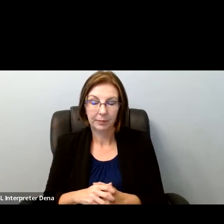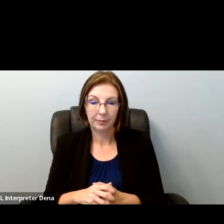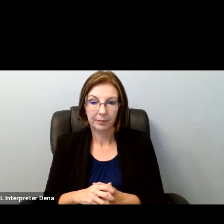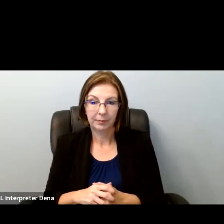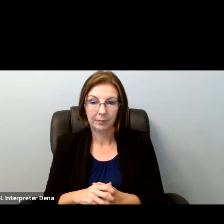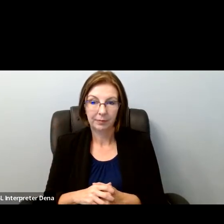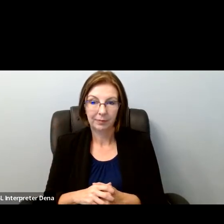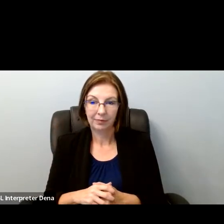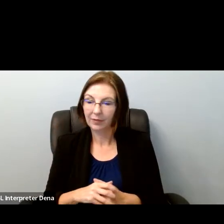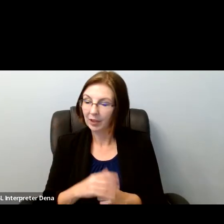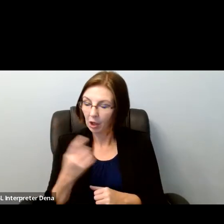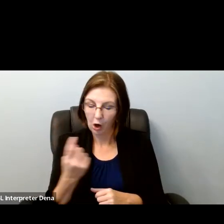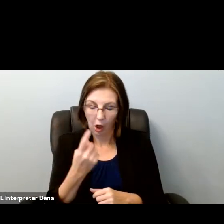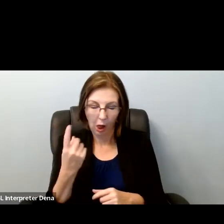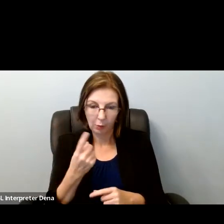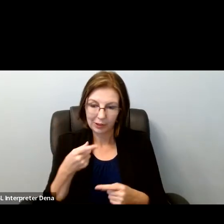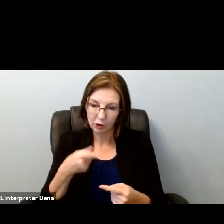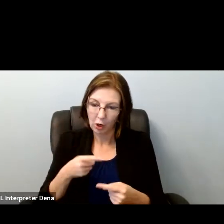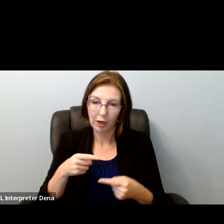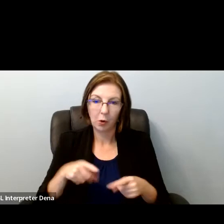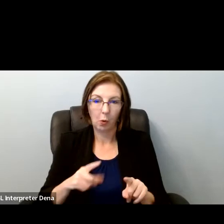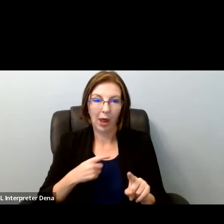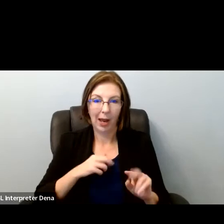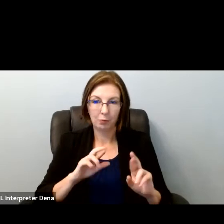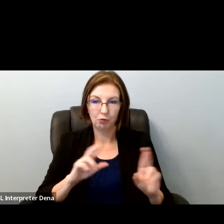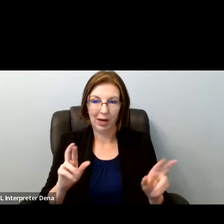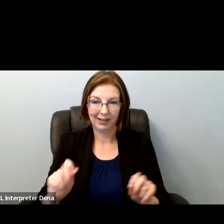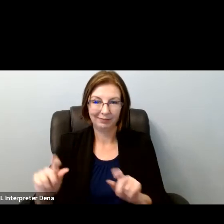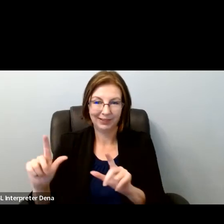breaks down when you don't want it to.